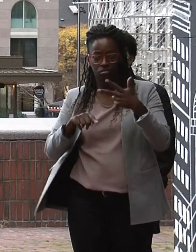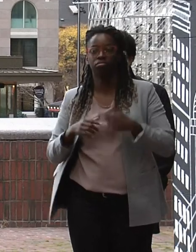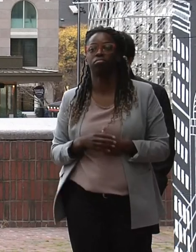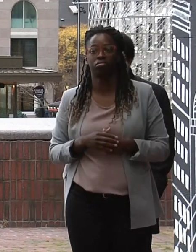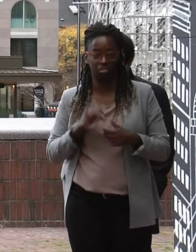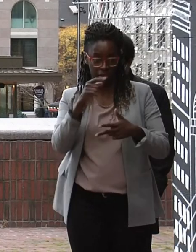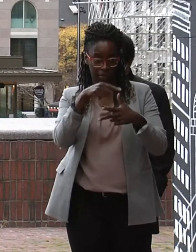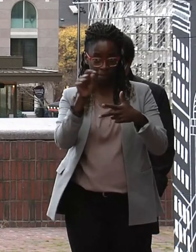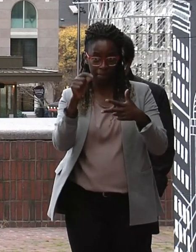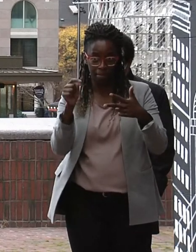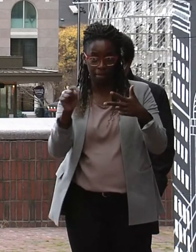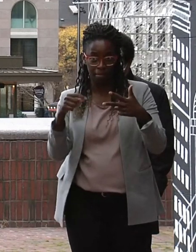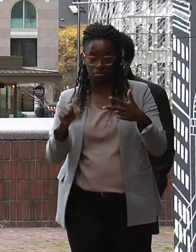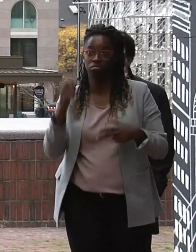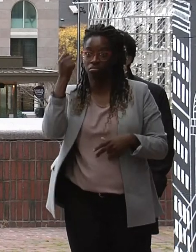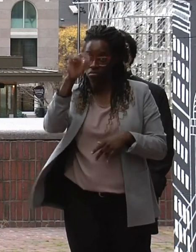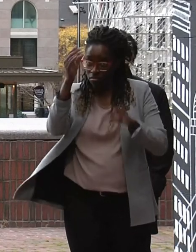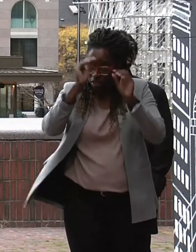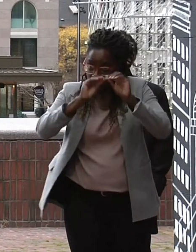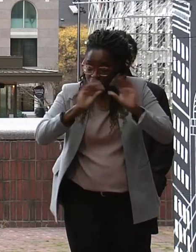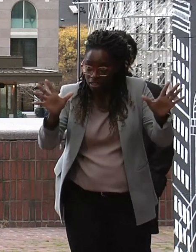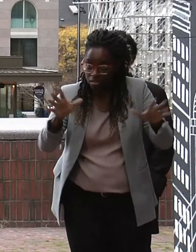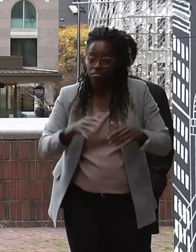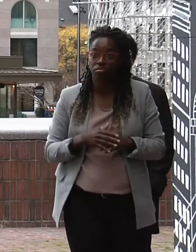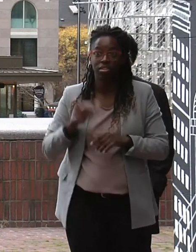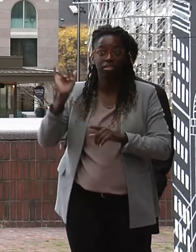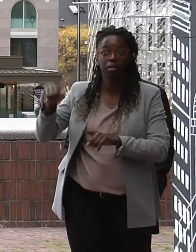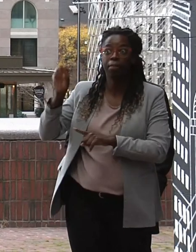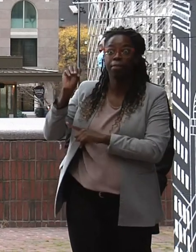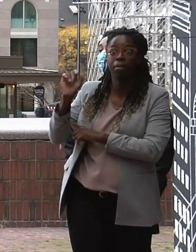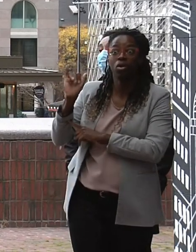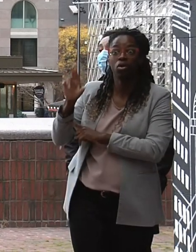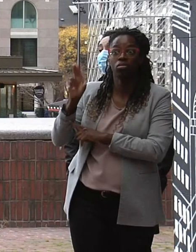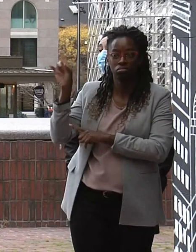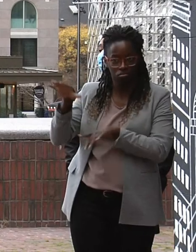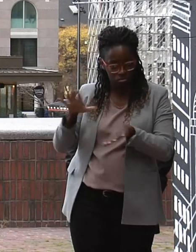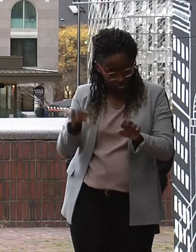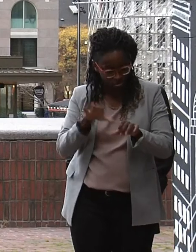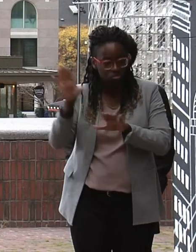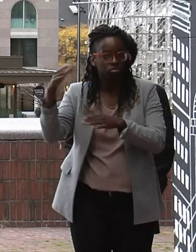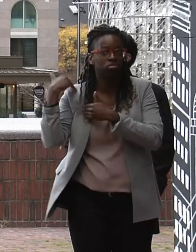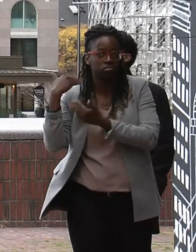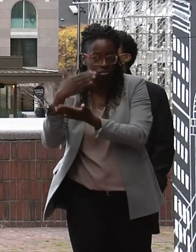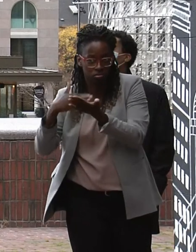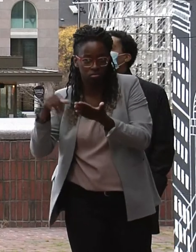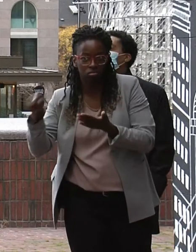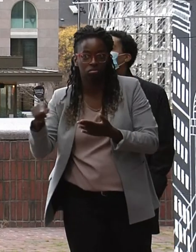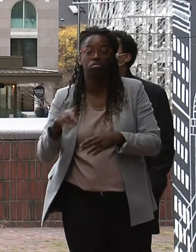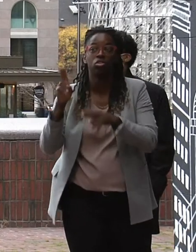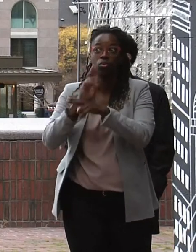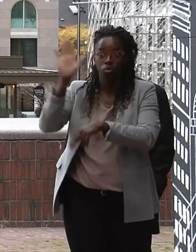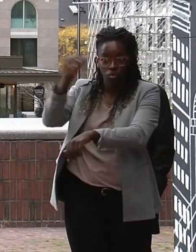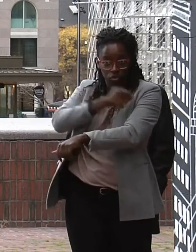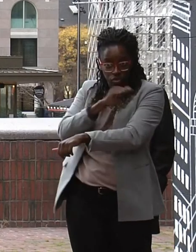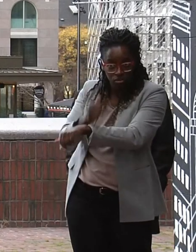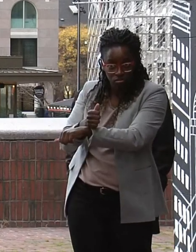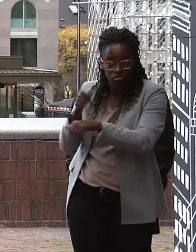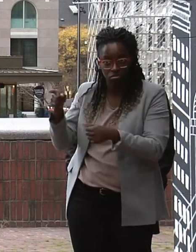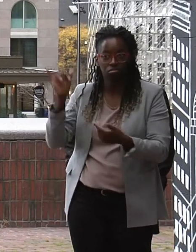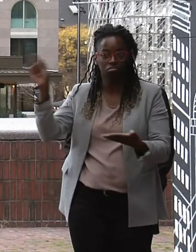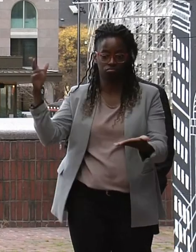mayor has done his part in using his executive authority, his executive pen,